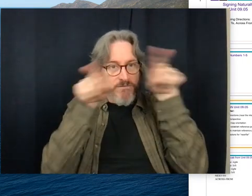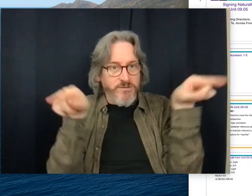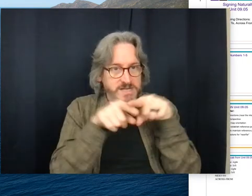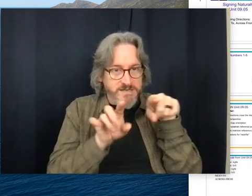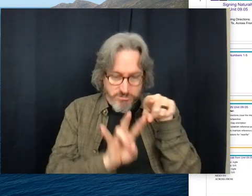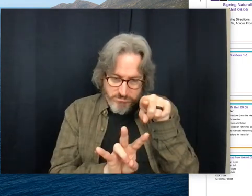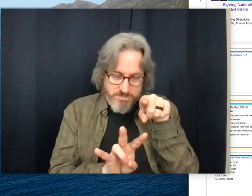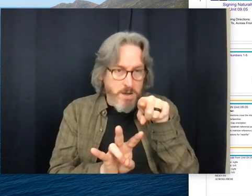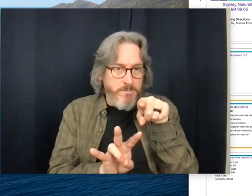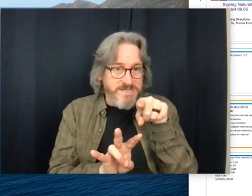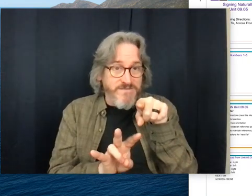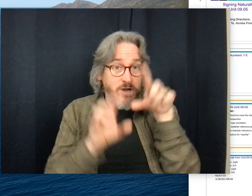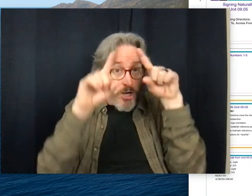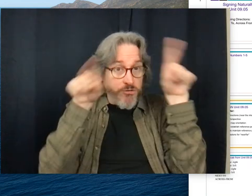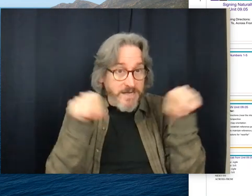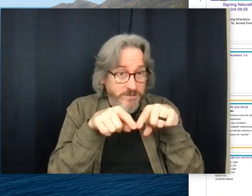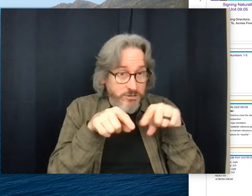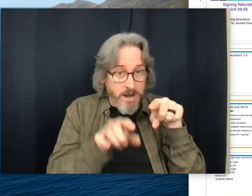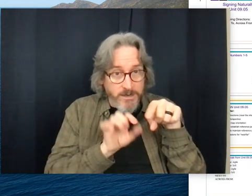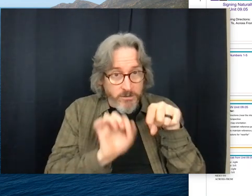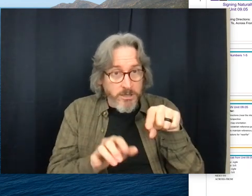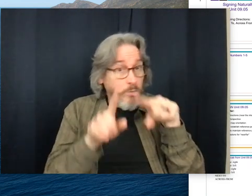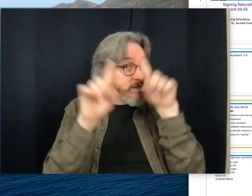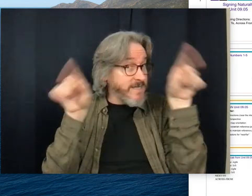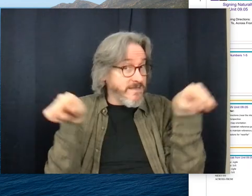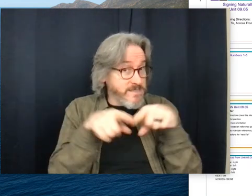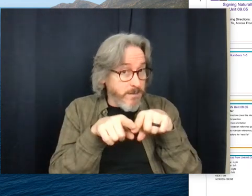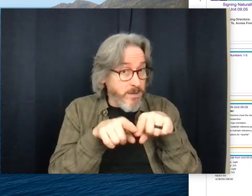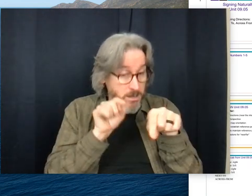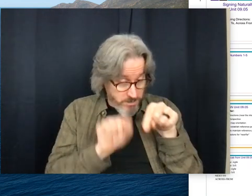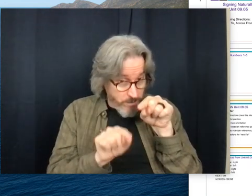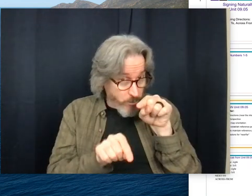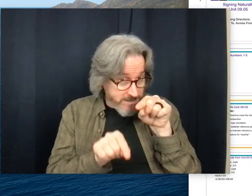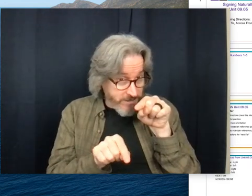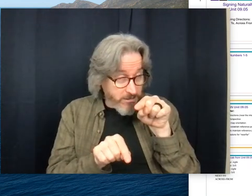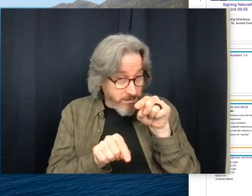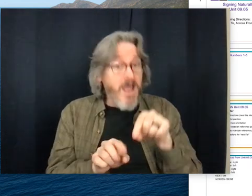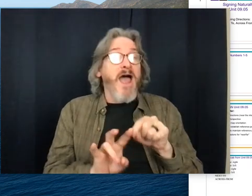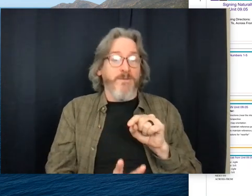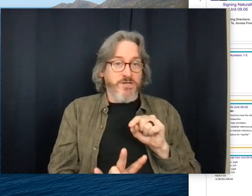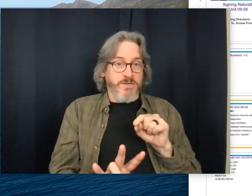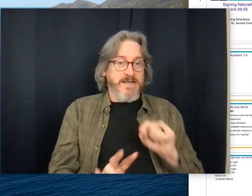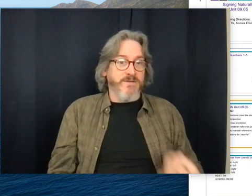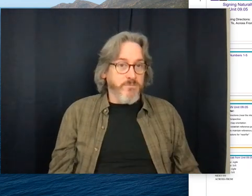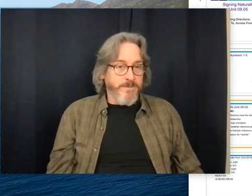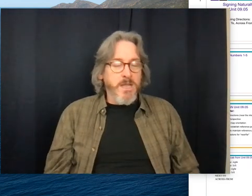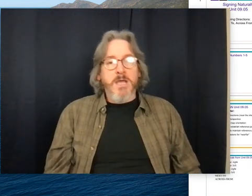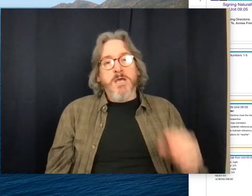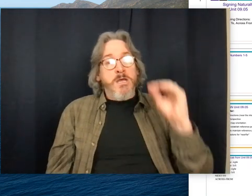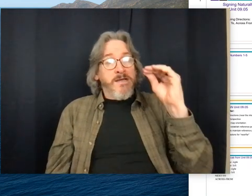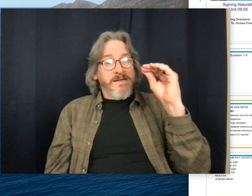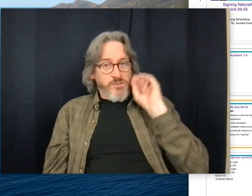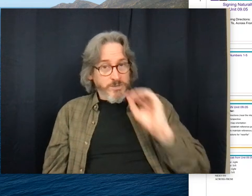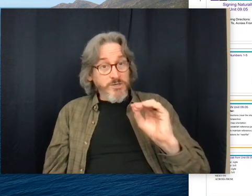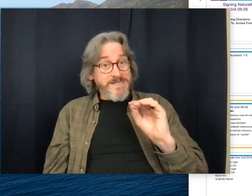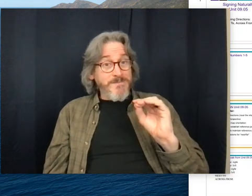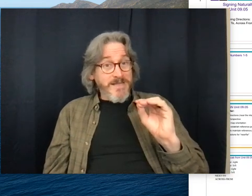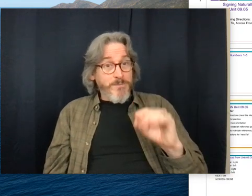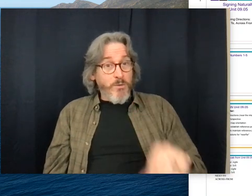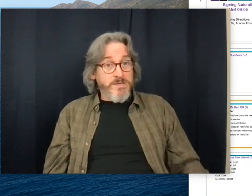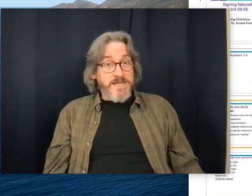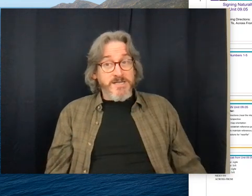so if there's a number 7 underneath the triangle, we set this up, then we point down here, and then we show the 7, right? So we're going to